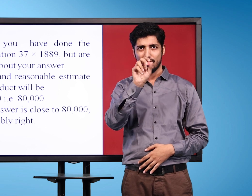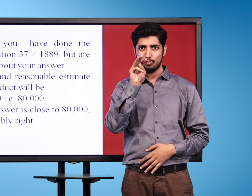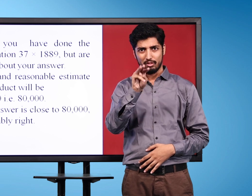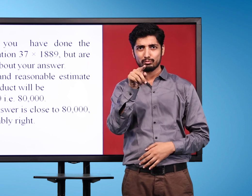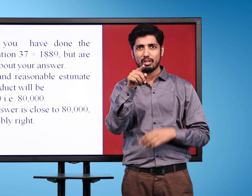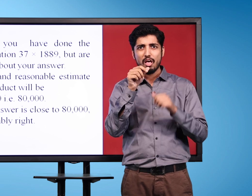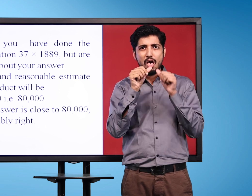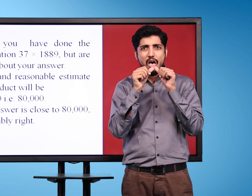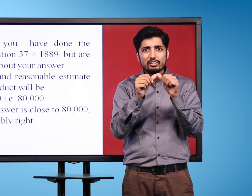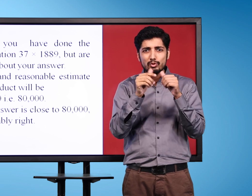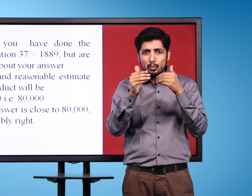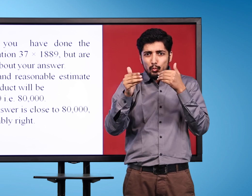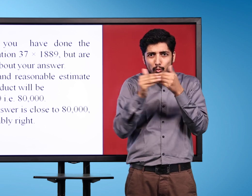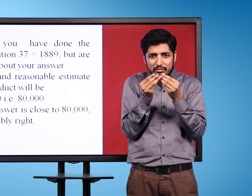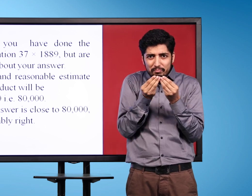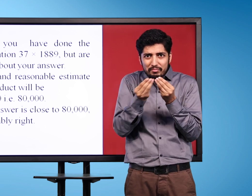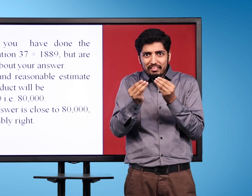If your answer is close to 80,000,